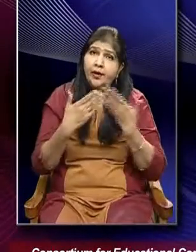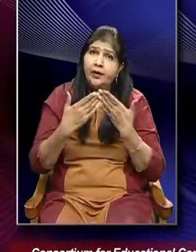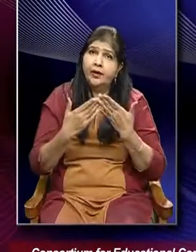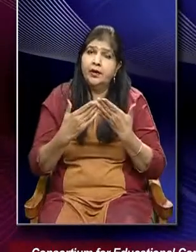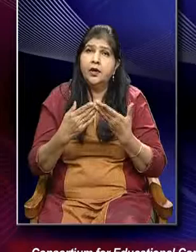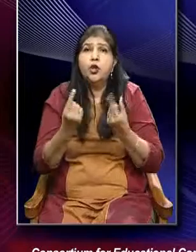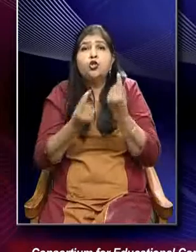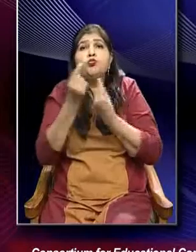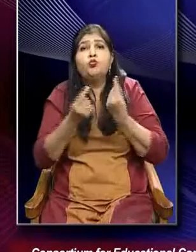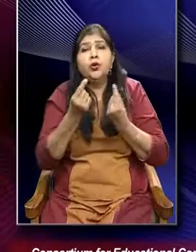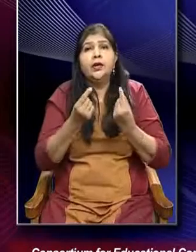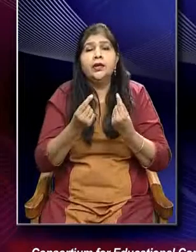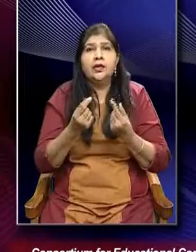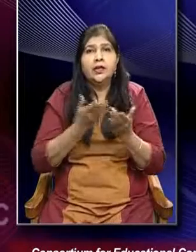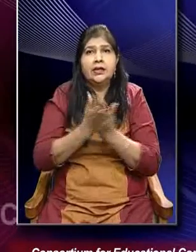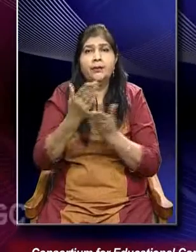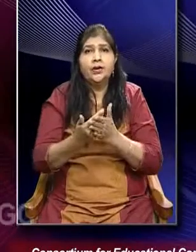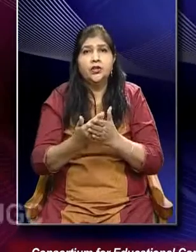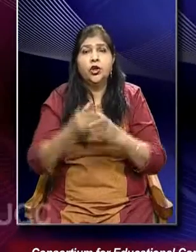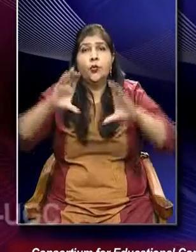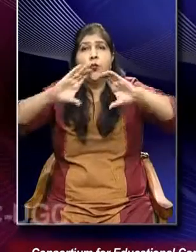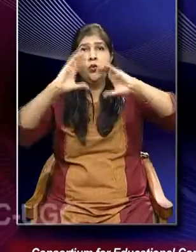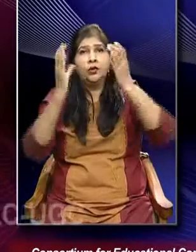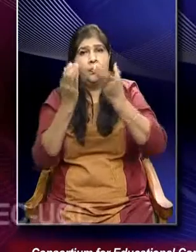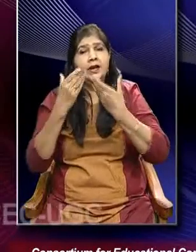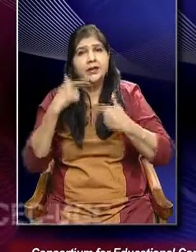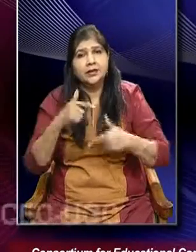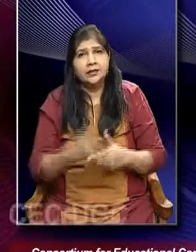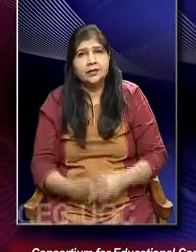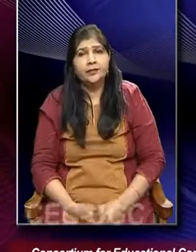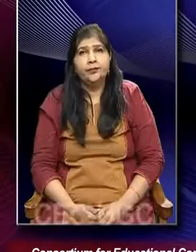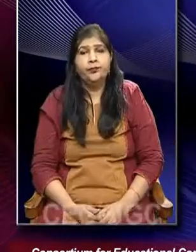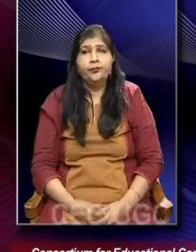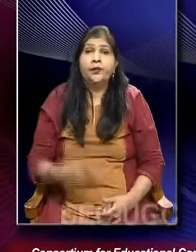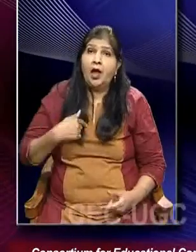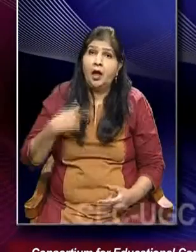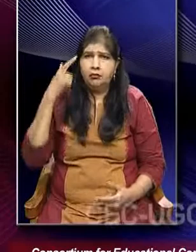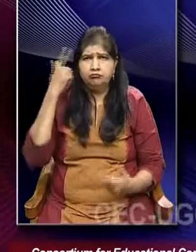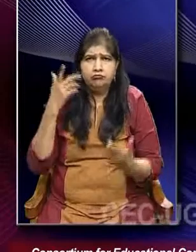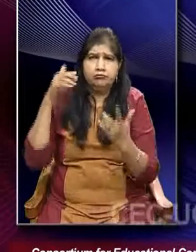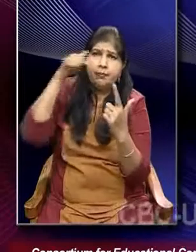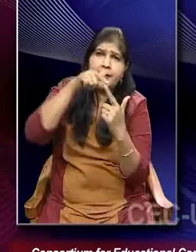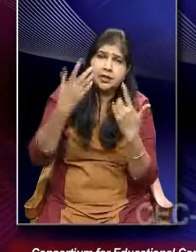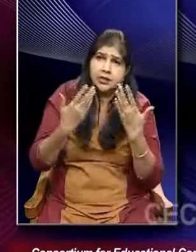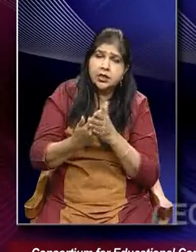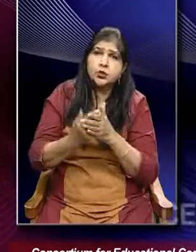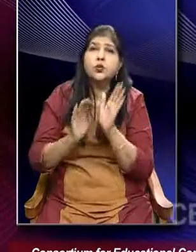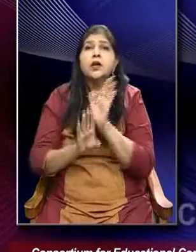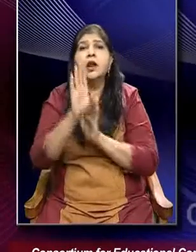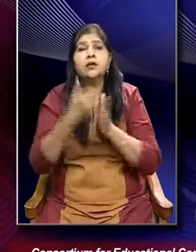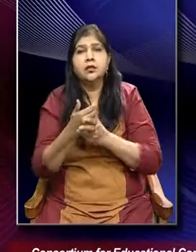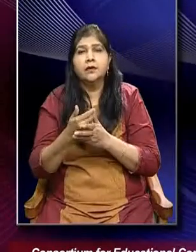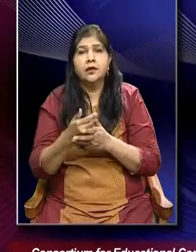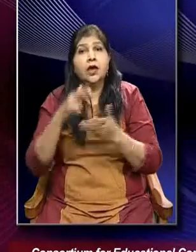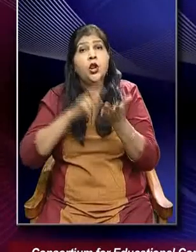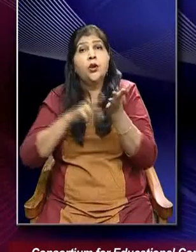the political dimension of globalization points towards the rise of